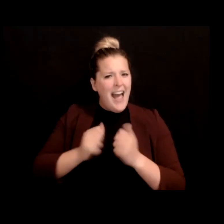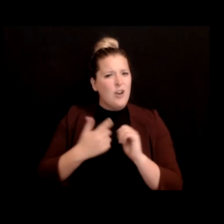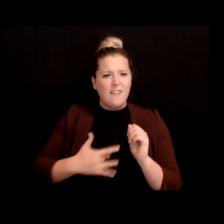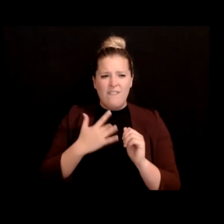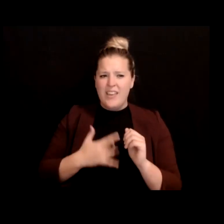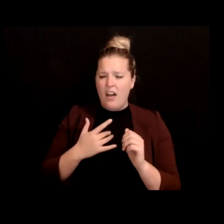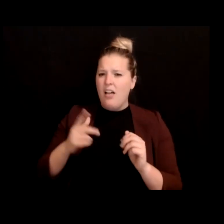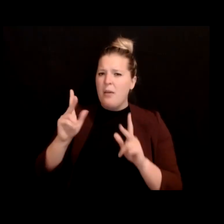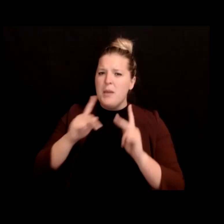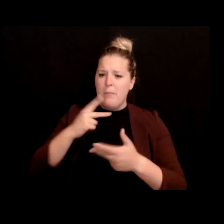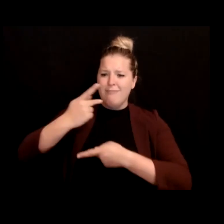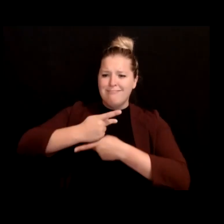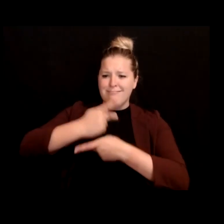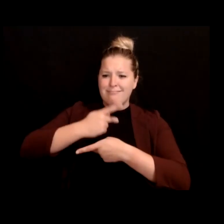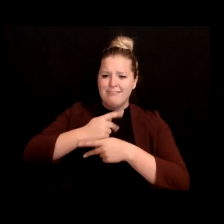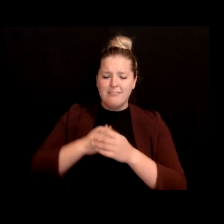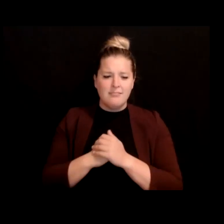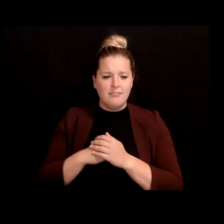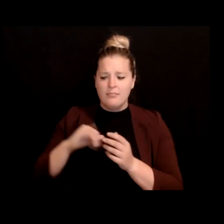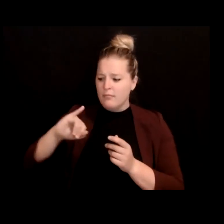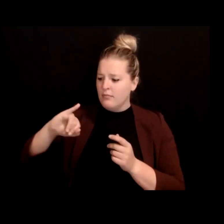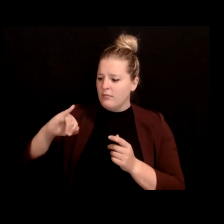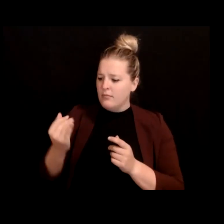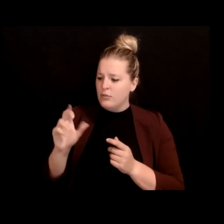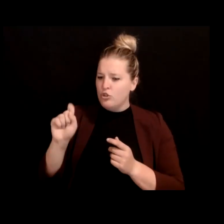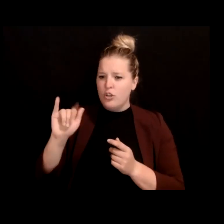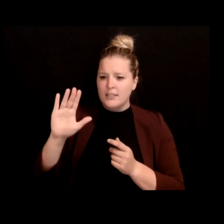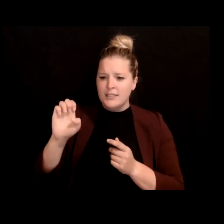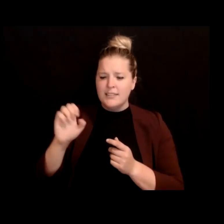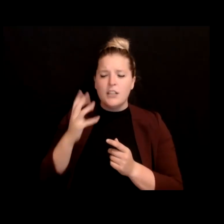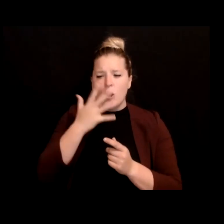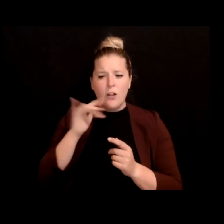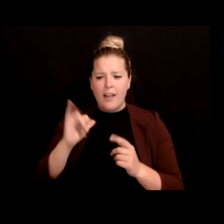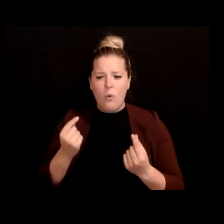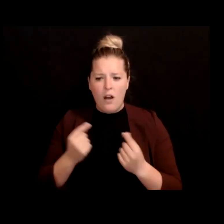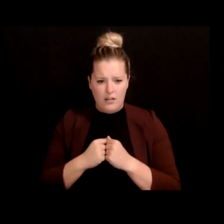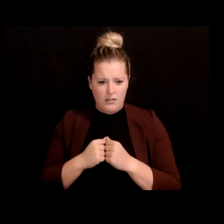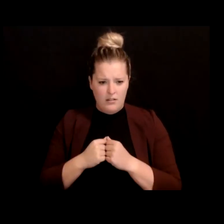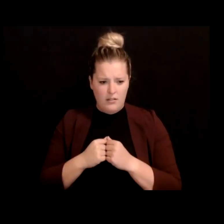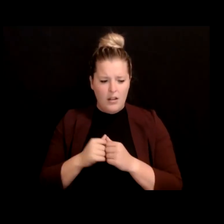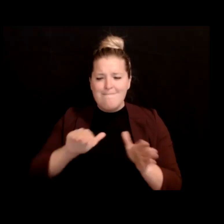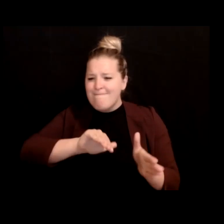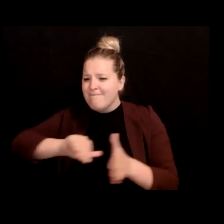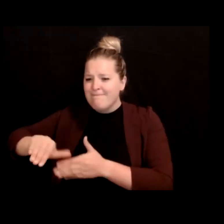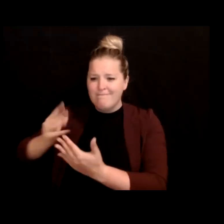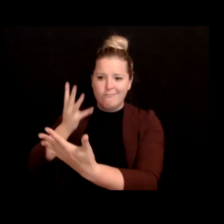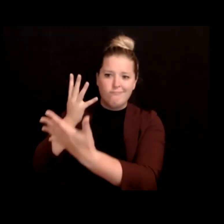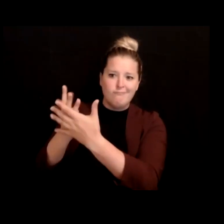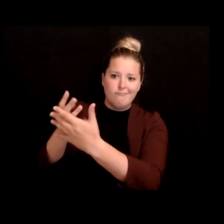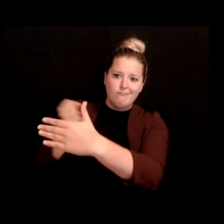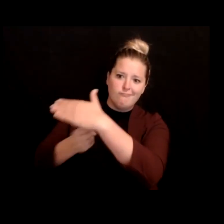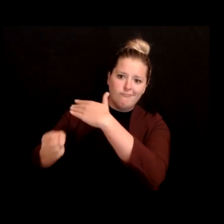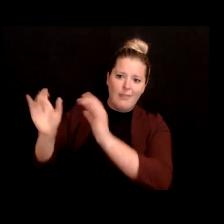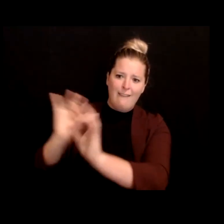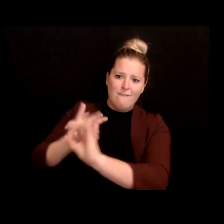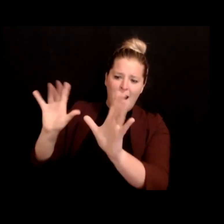does justice look like for us past violence, past carceral, already violent, failed